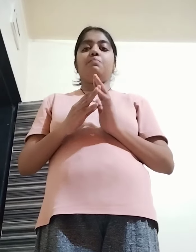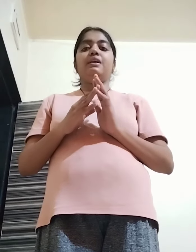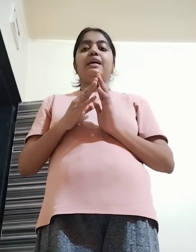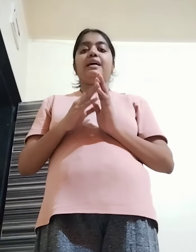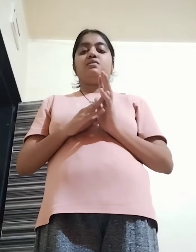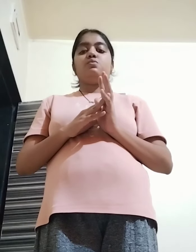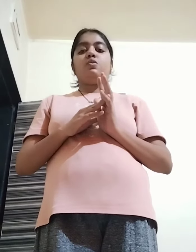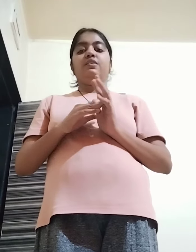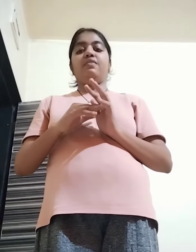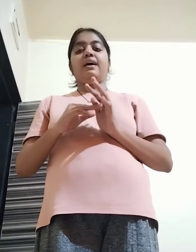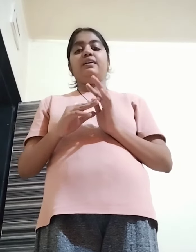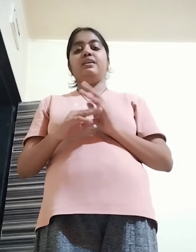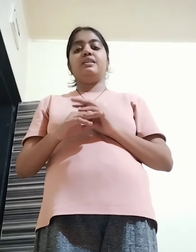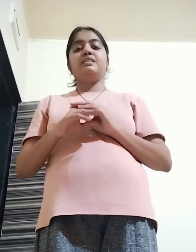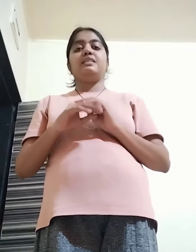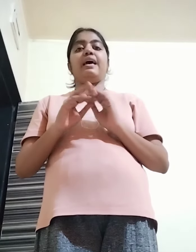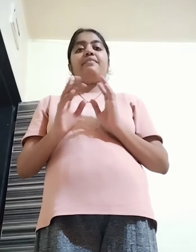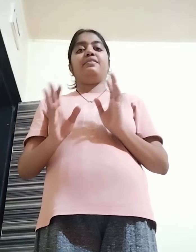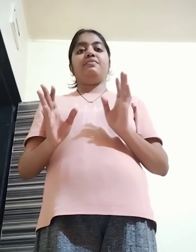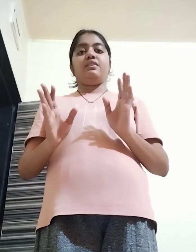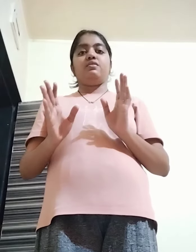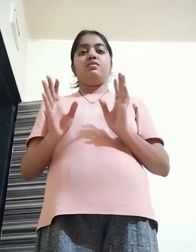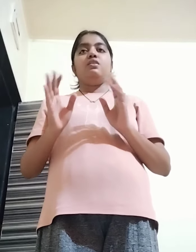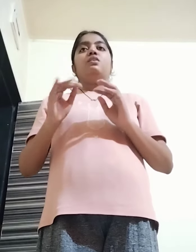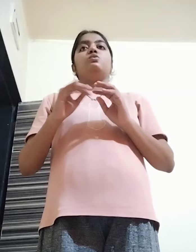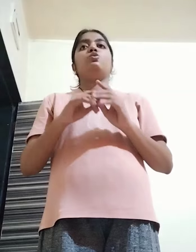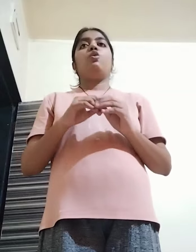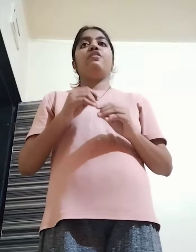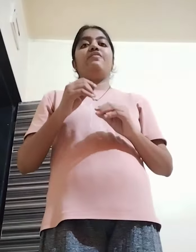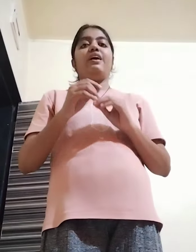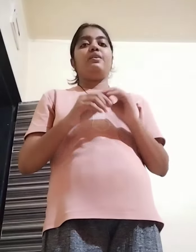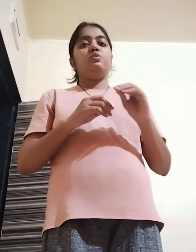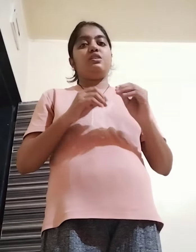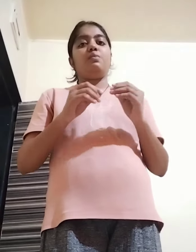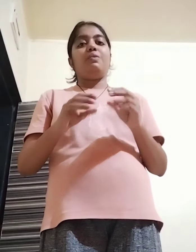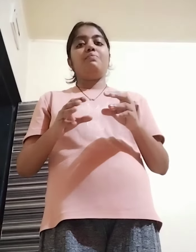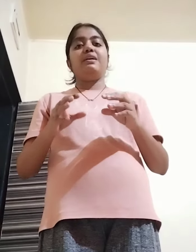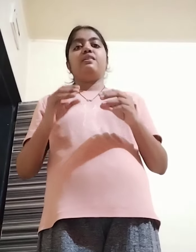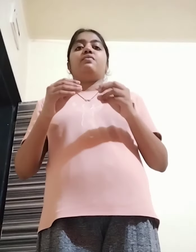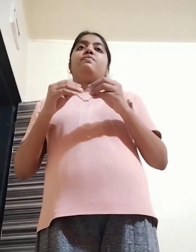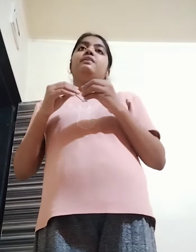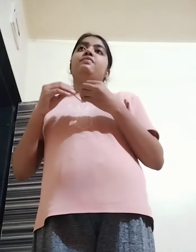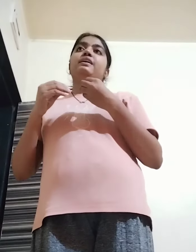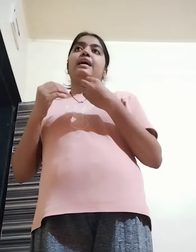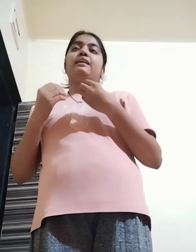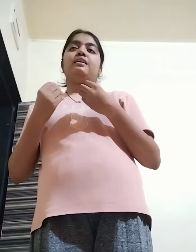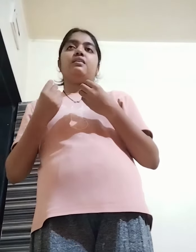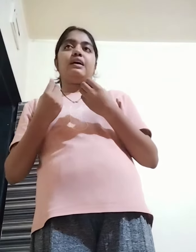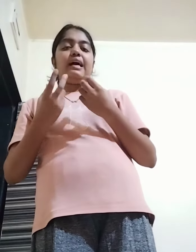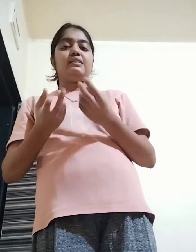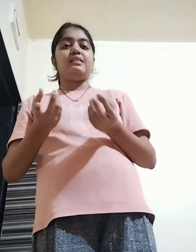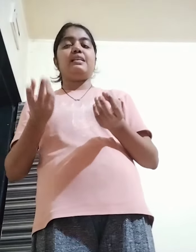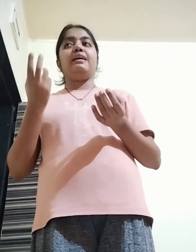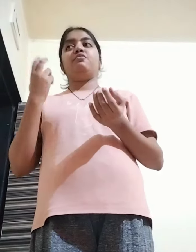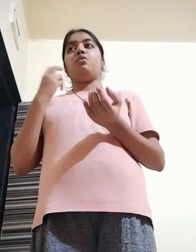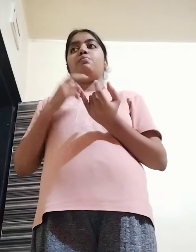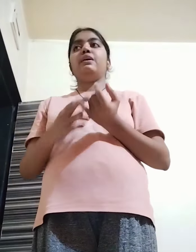public access modifier is everywhere. So if we are using the public, we can access that from